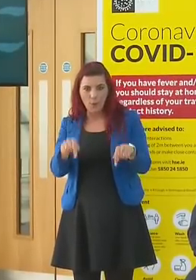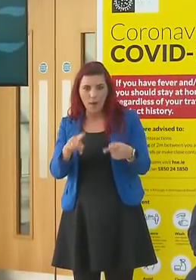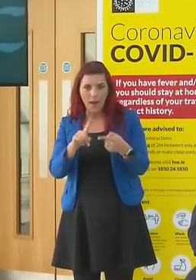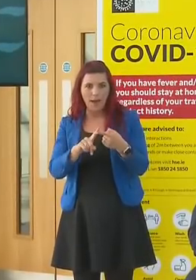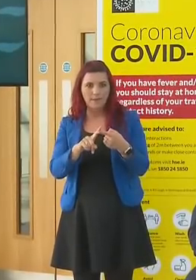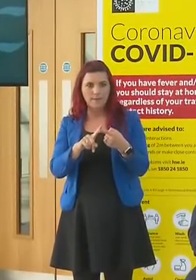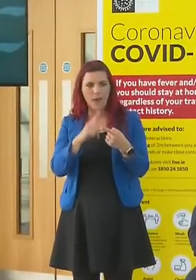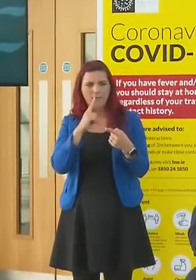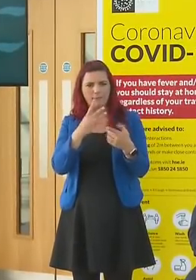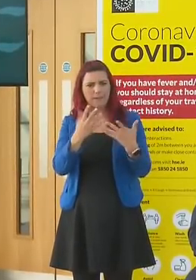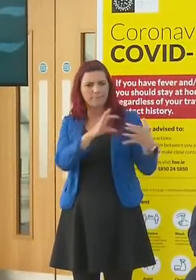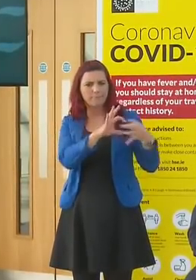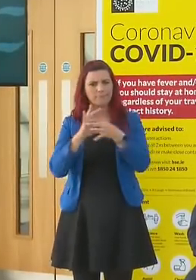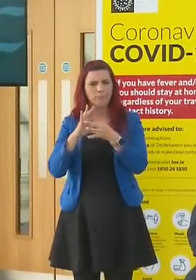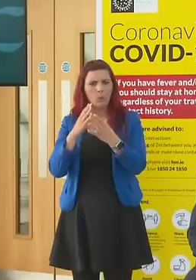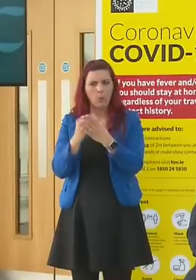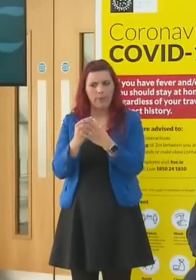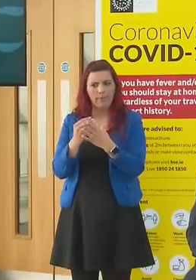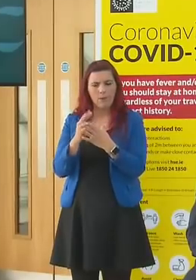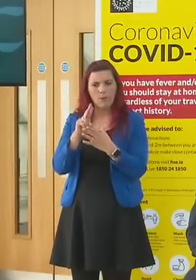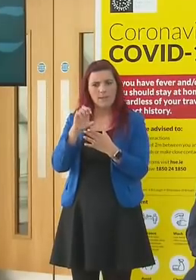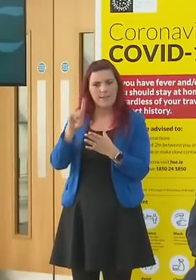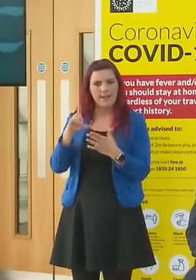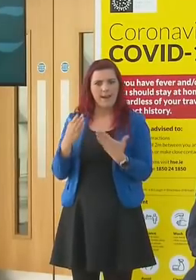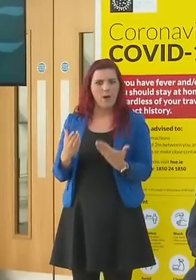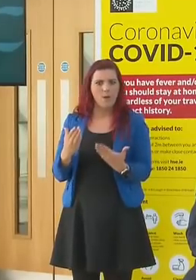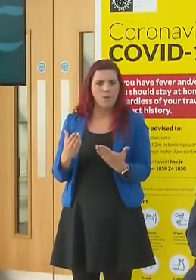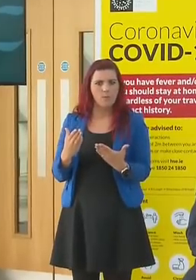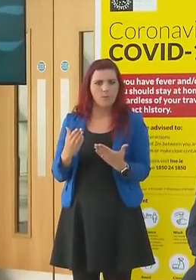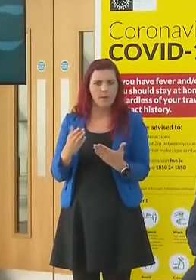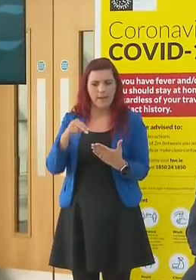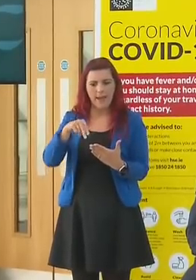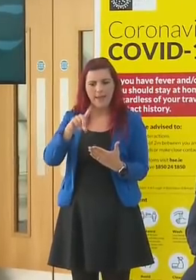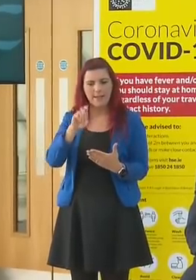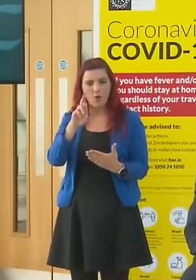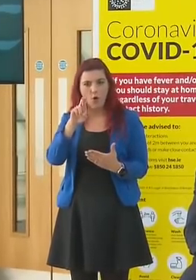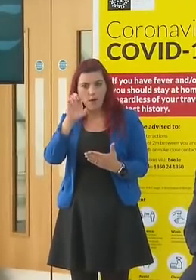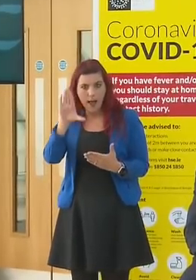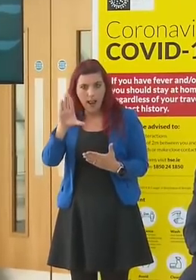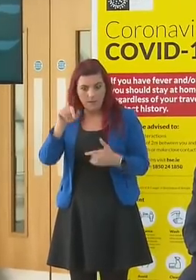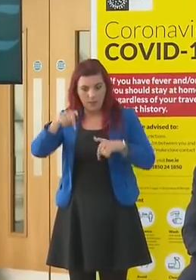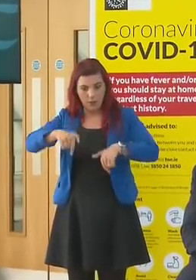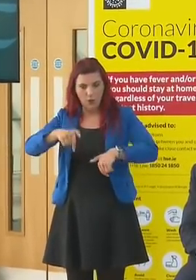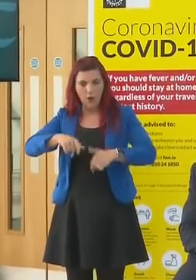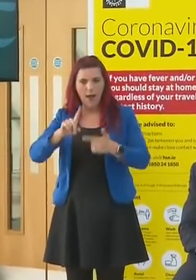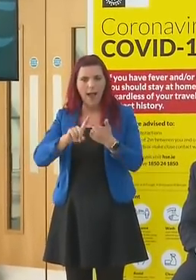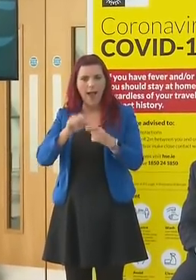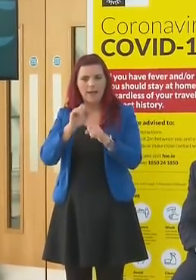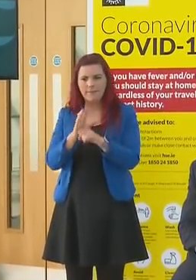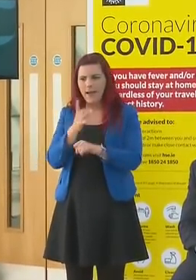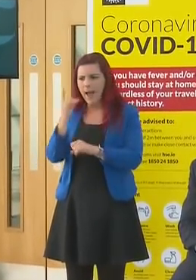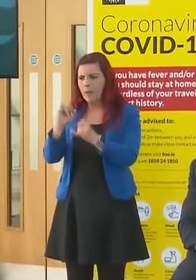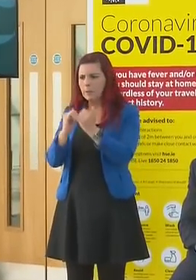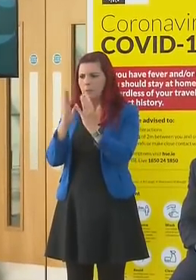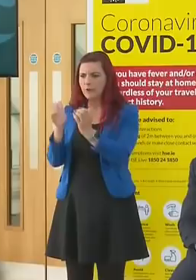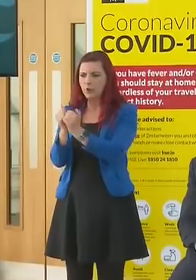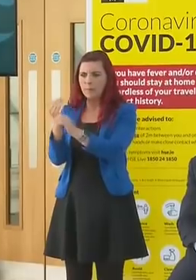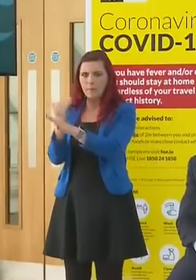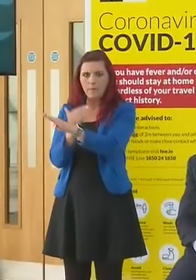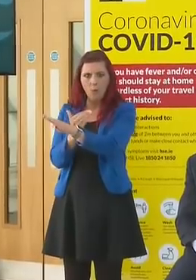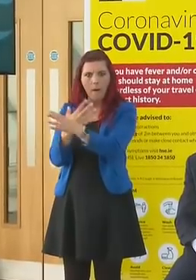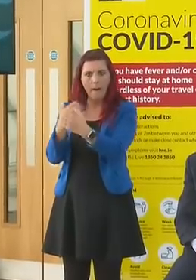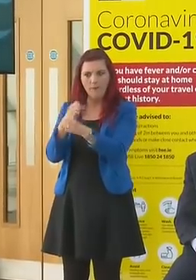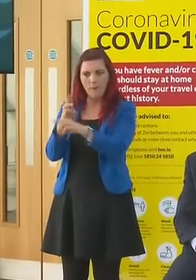close association with UCD. We have the NVRL and also a contact tracing centre here in